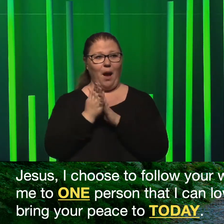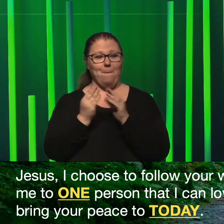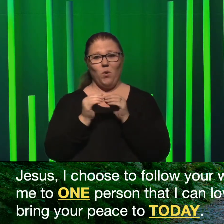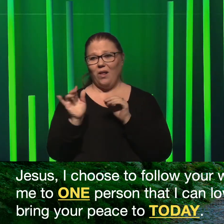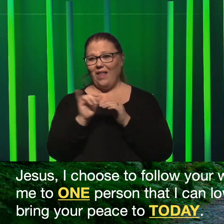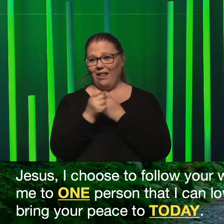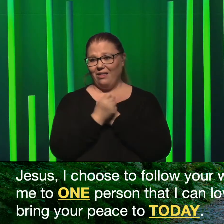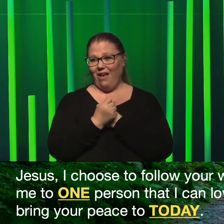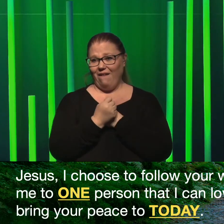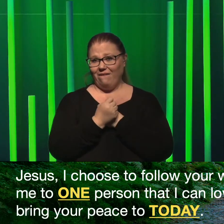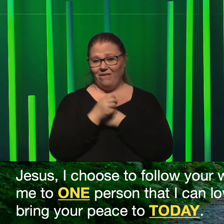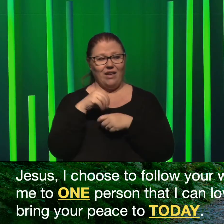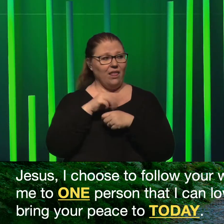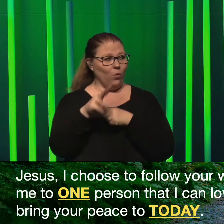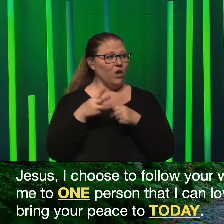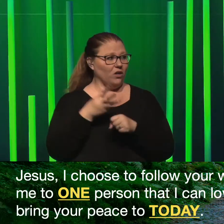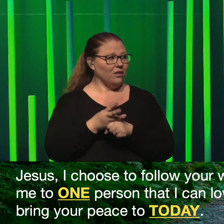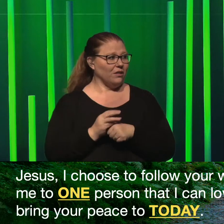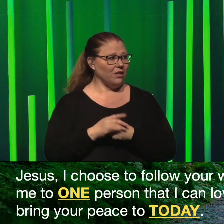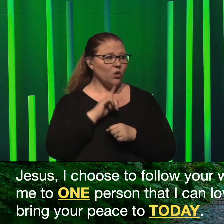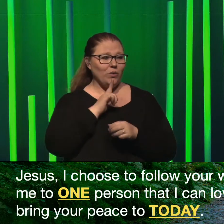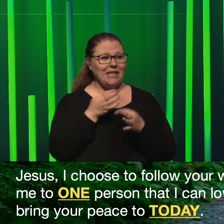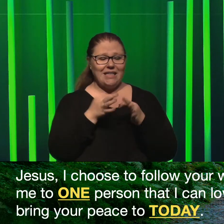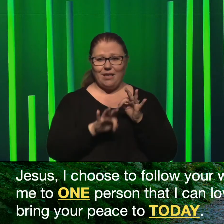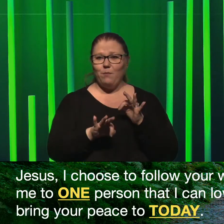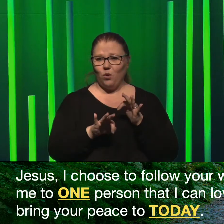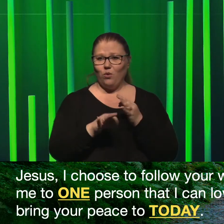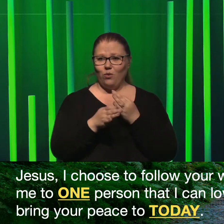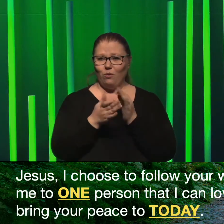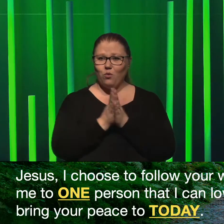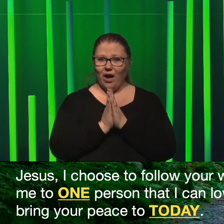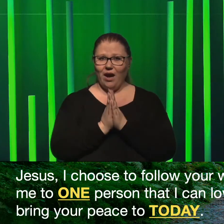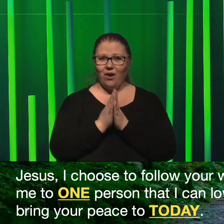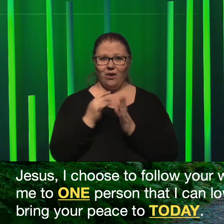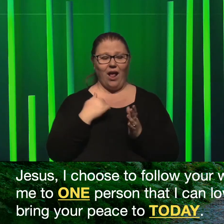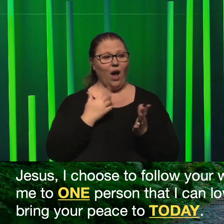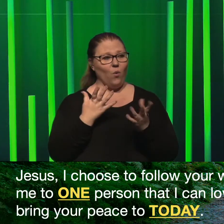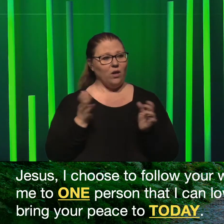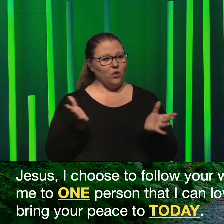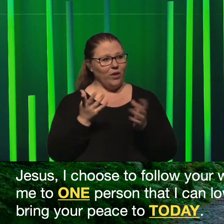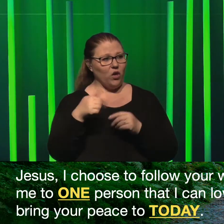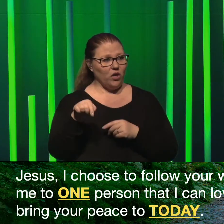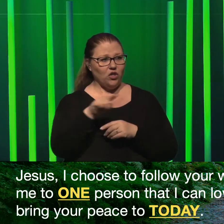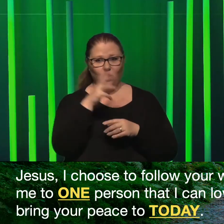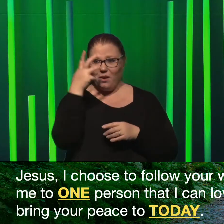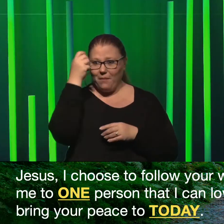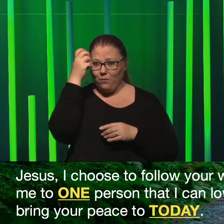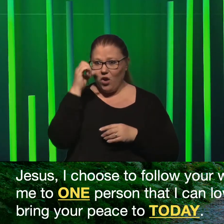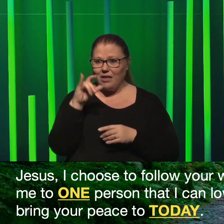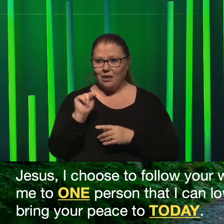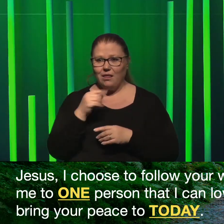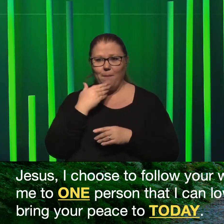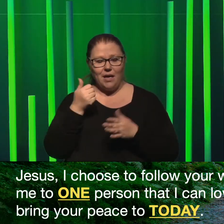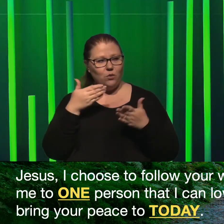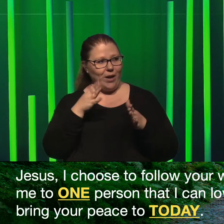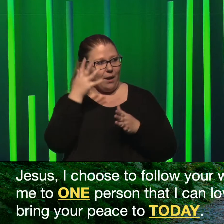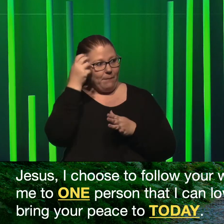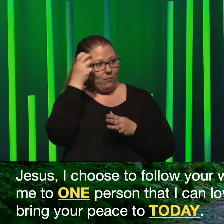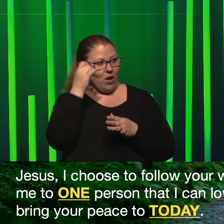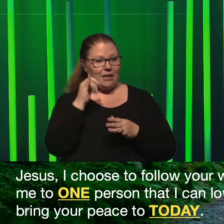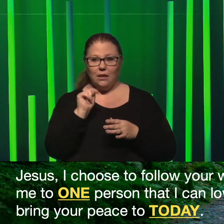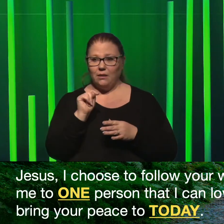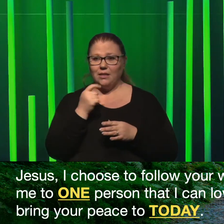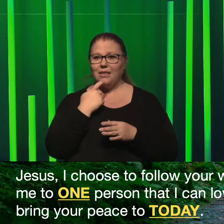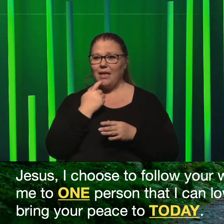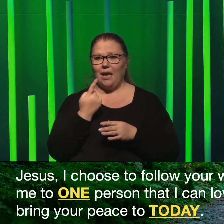this world. So it's a very simple prayer. And I would just encourage you to memorize it. And the best way to memorize something is just to say it